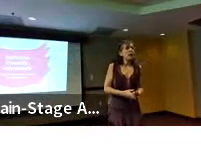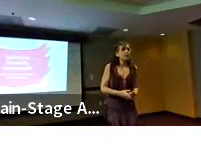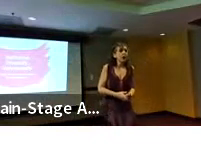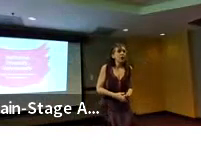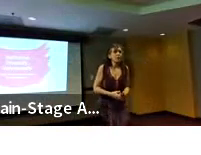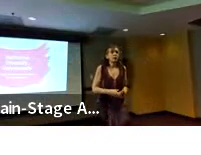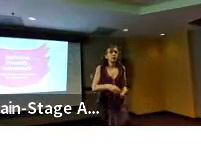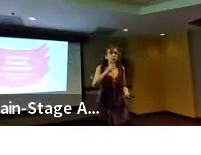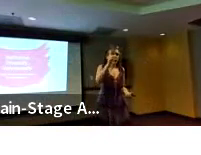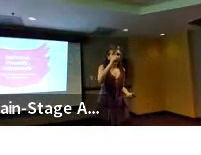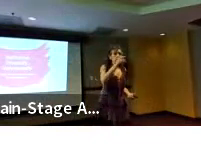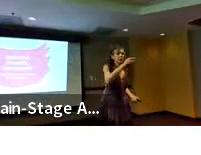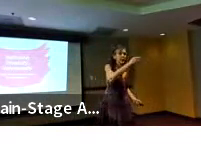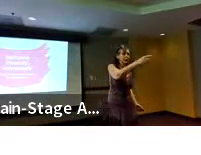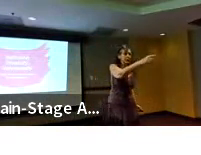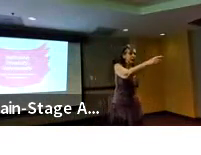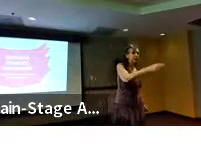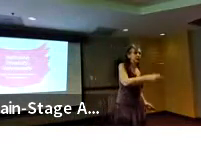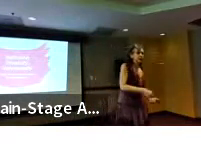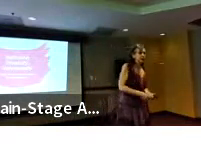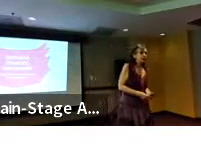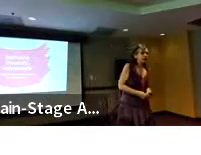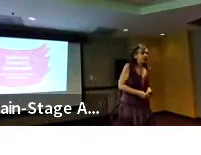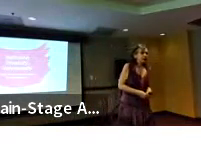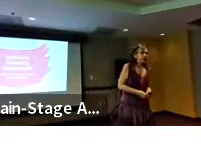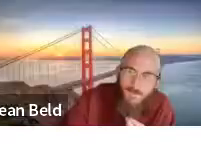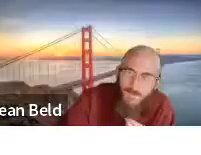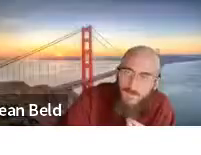Environment, very, very much true. Yes.